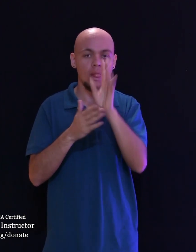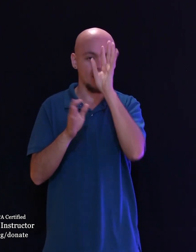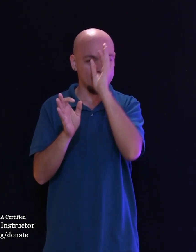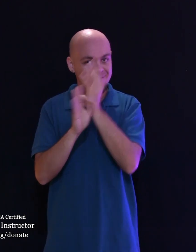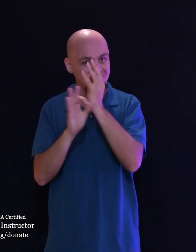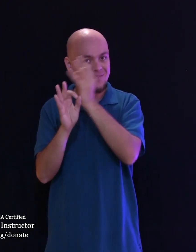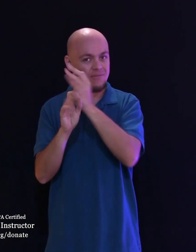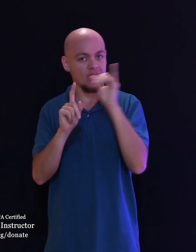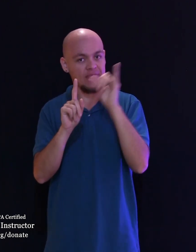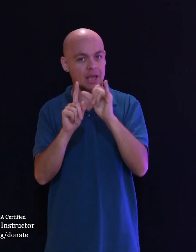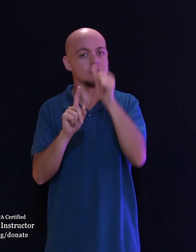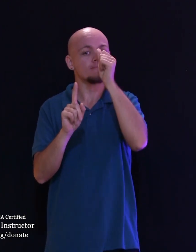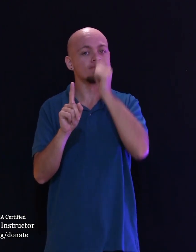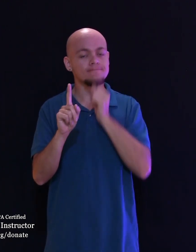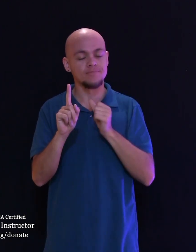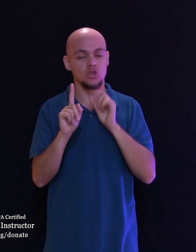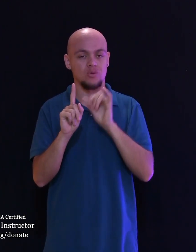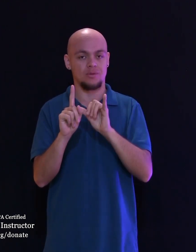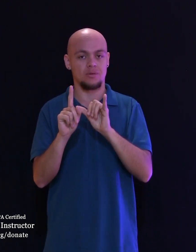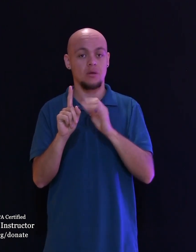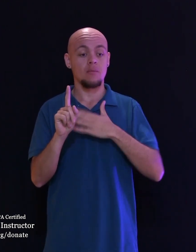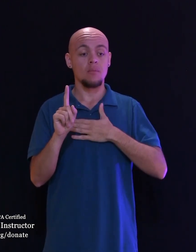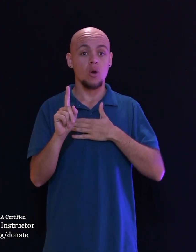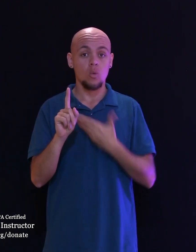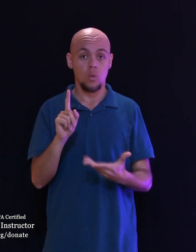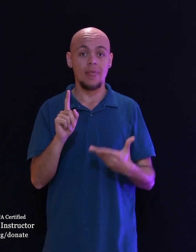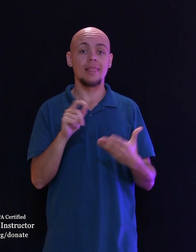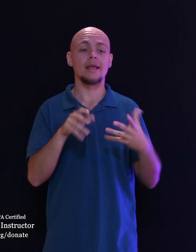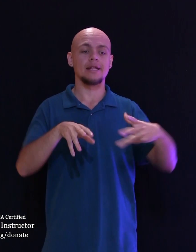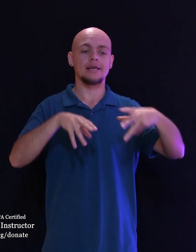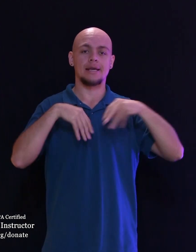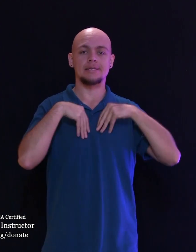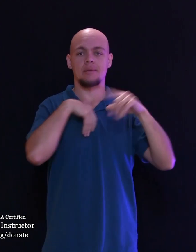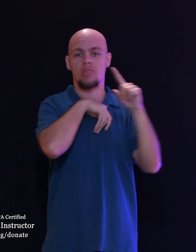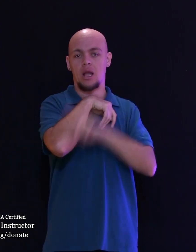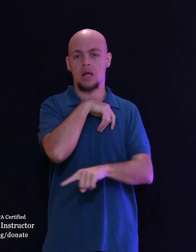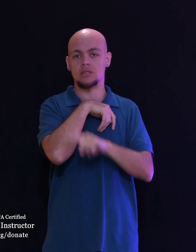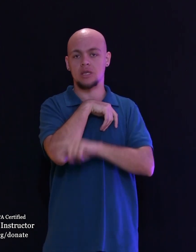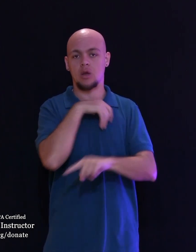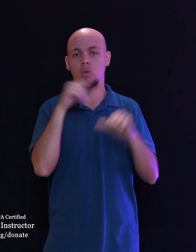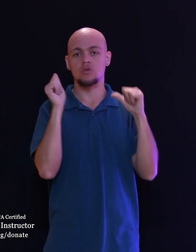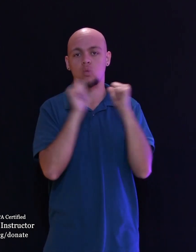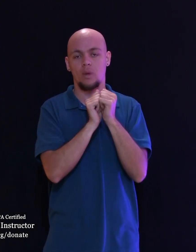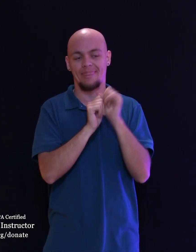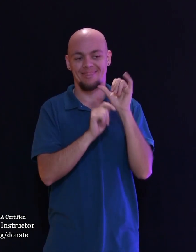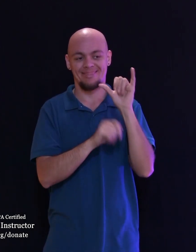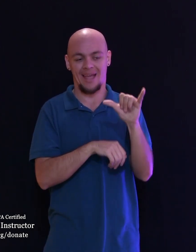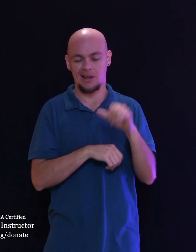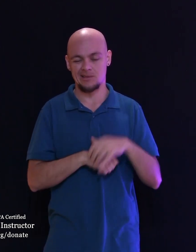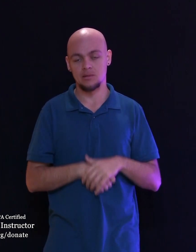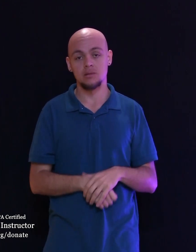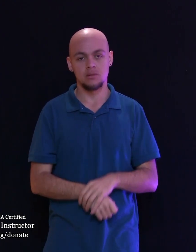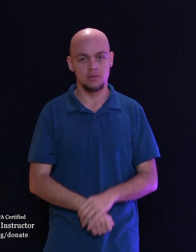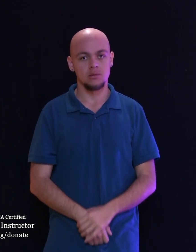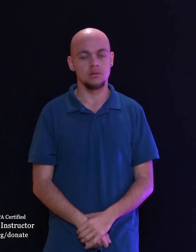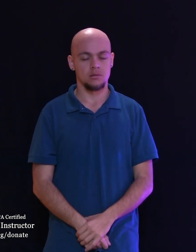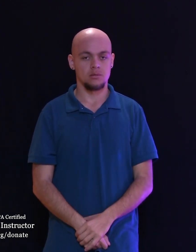be faithful, and endure. But be willing to accept the consequences that come with that.